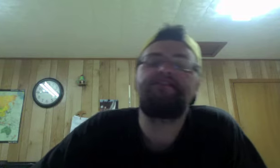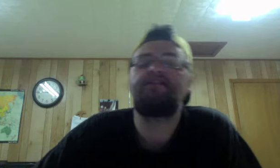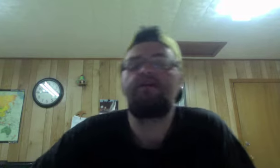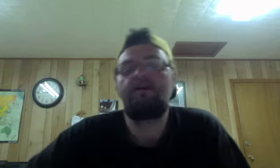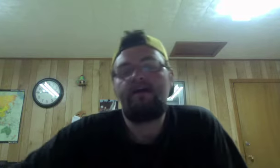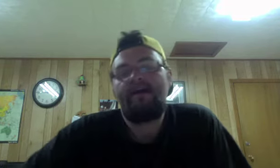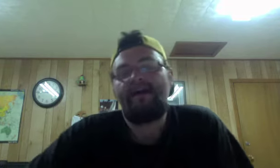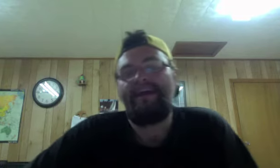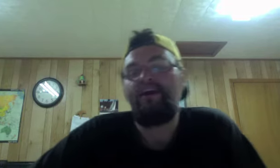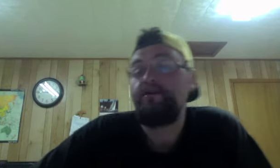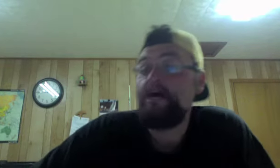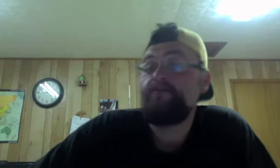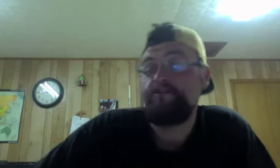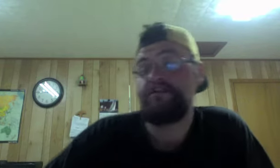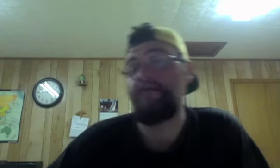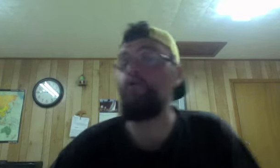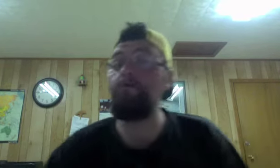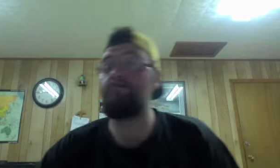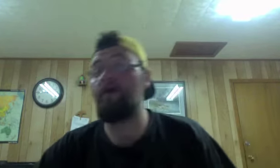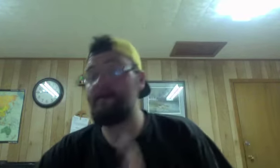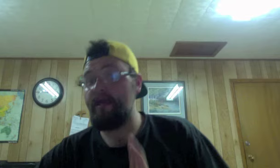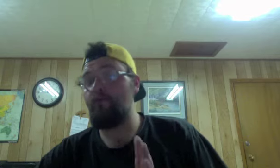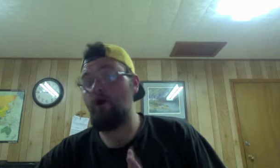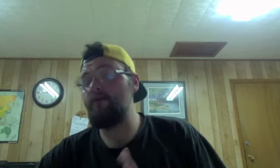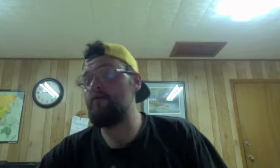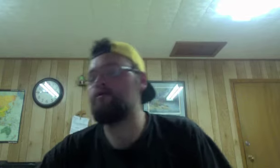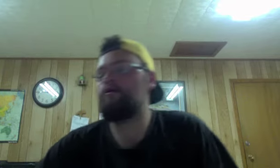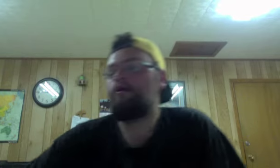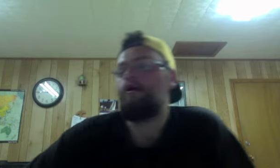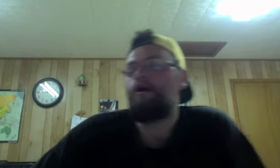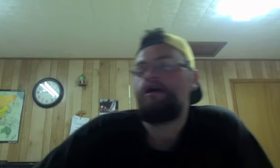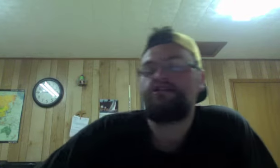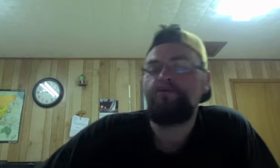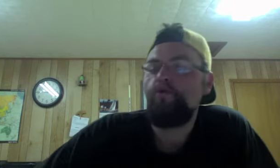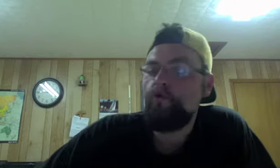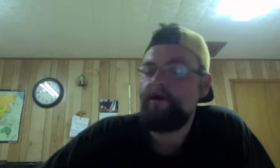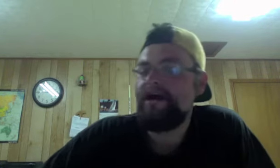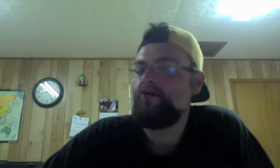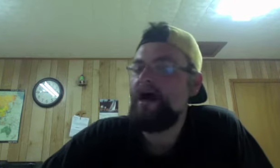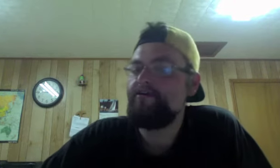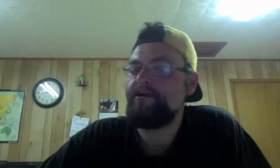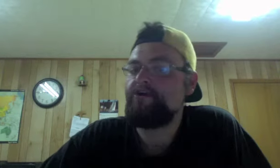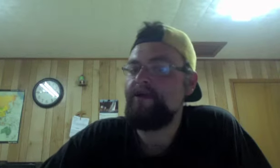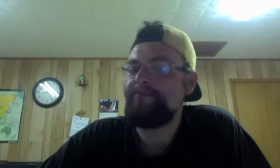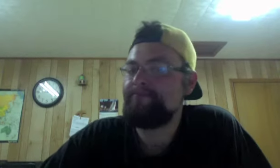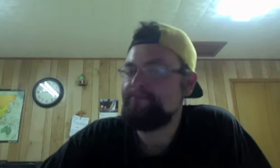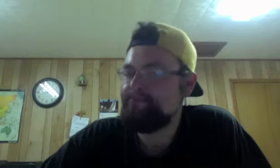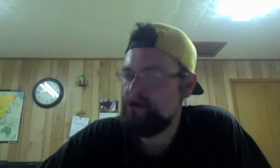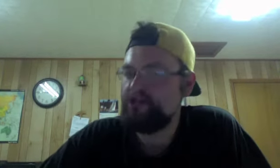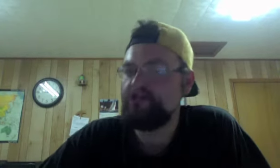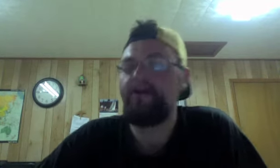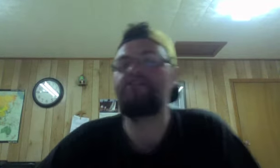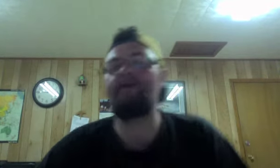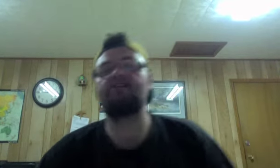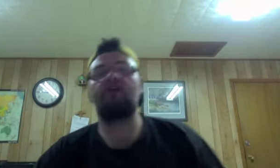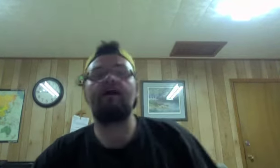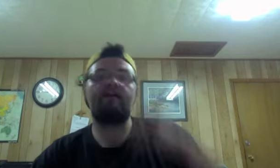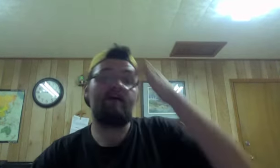you know he's out the first game he won't be playing game one so I'm a little worried I don't know how they're going to create pressure I expect a lot of I